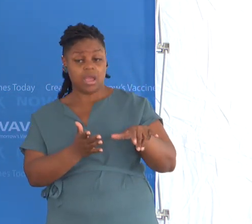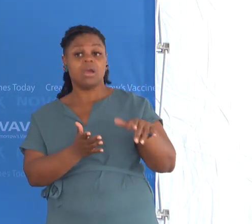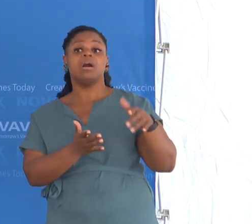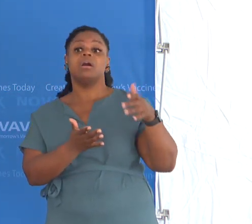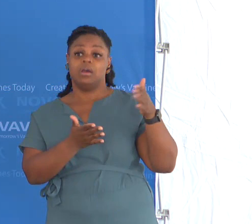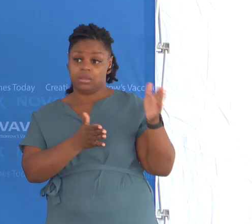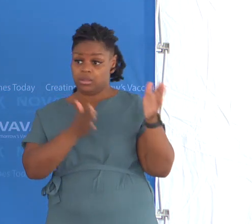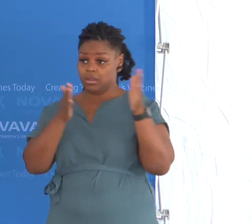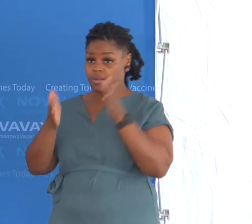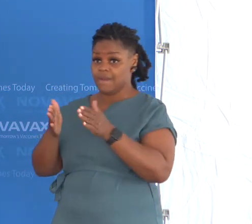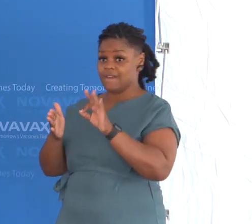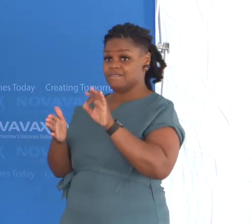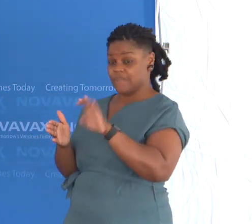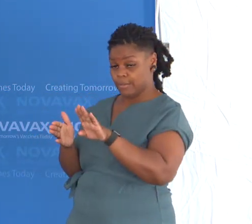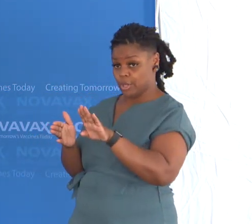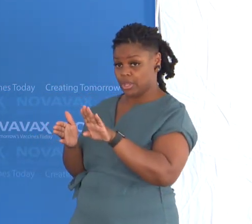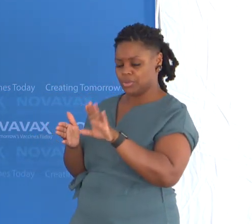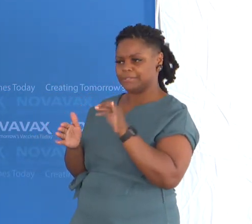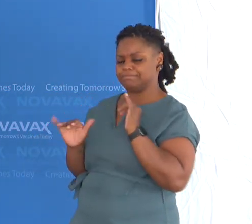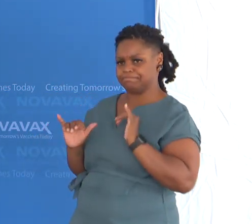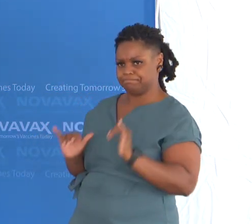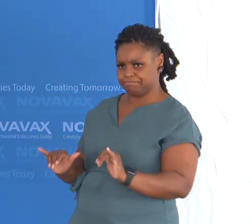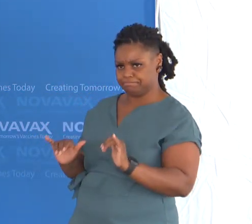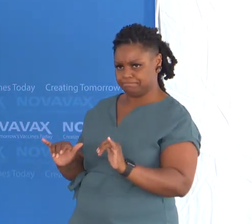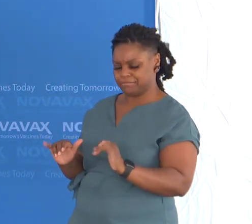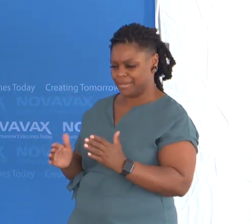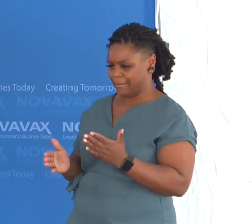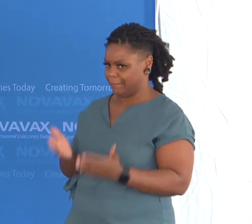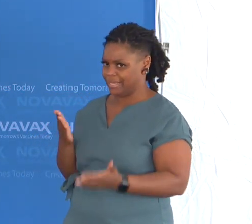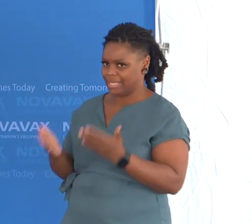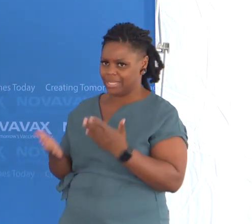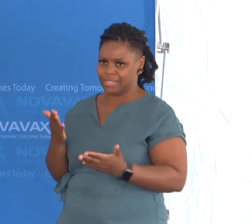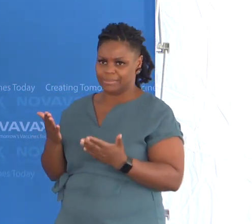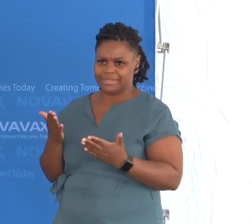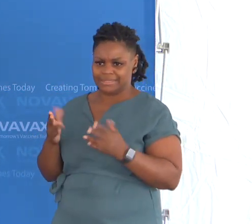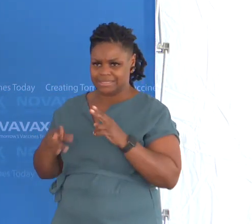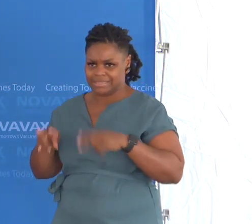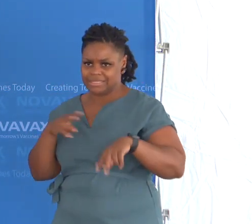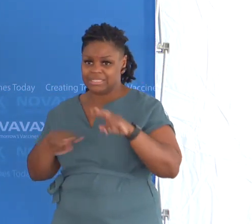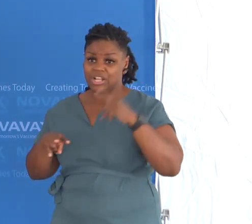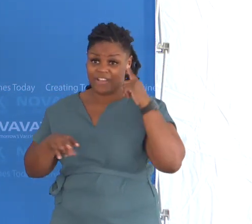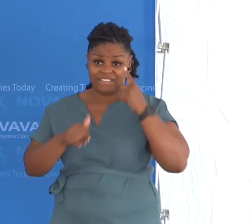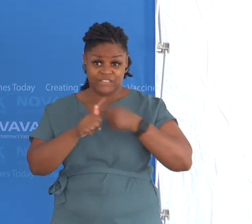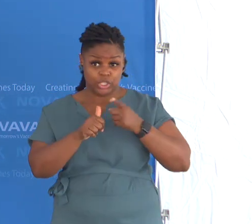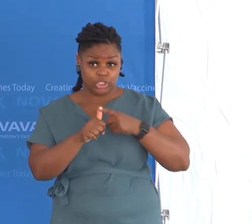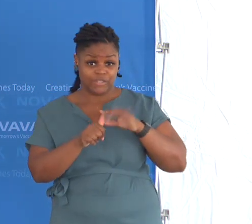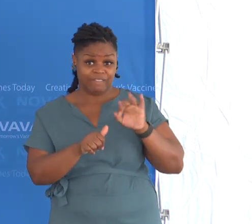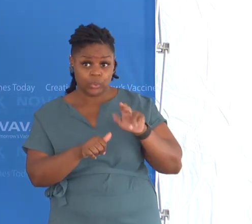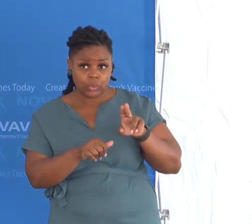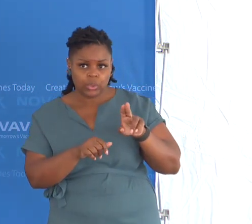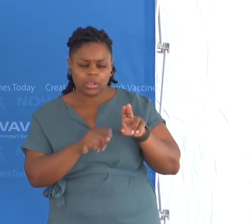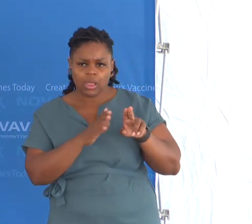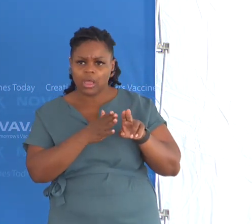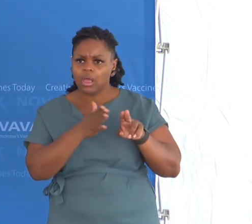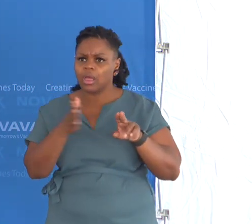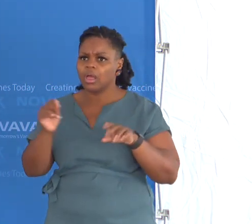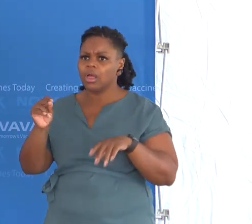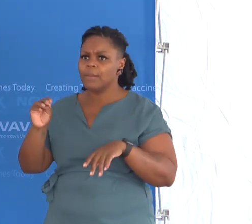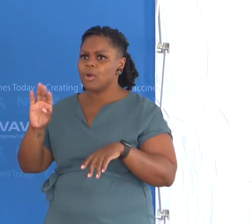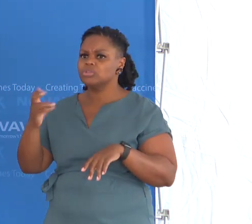maybe it's not going to be a flu plant. And in March, we decided it's not going to be a flu plant, so it's going to be a coronavirus. So that's the first